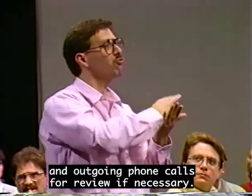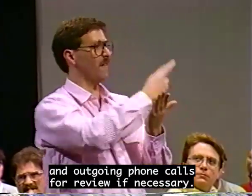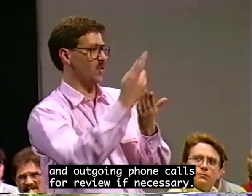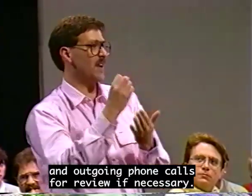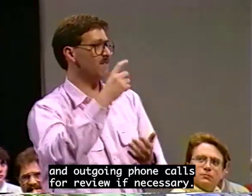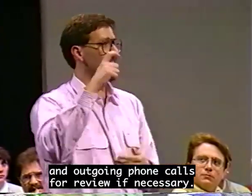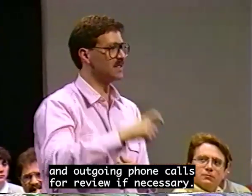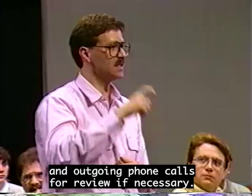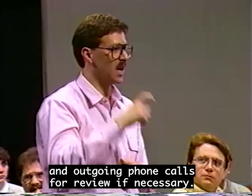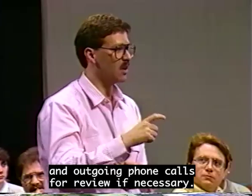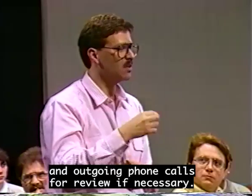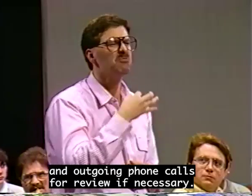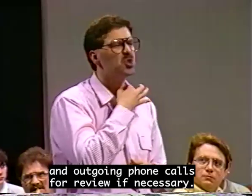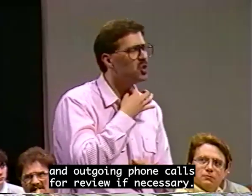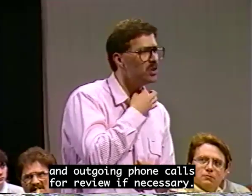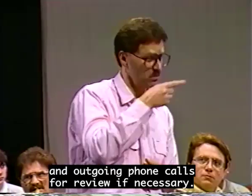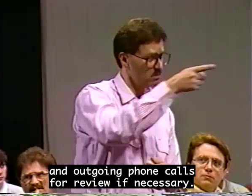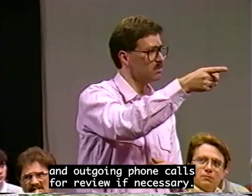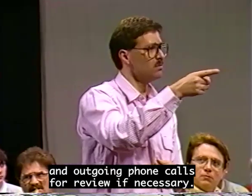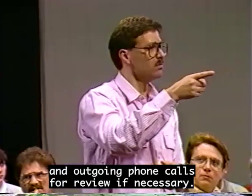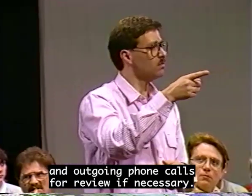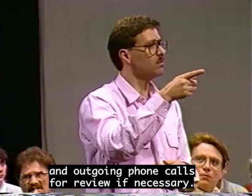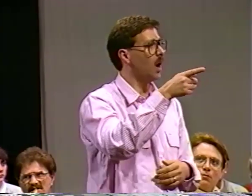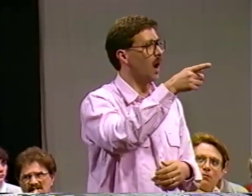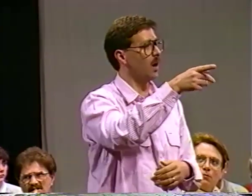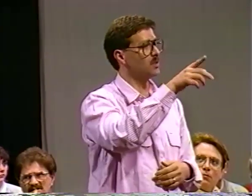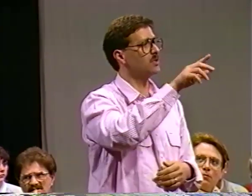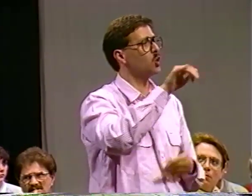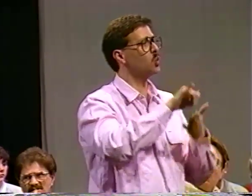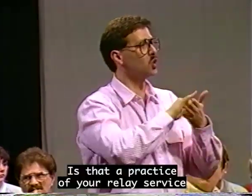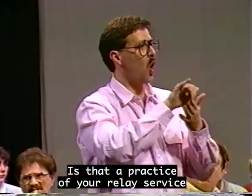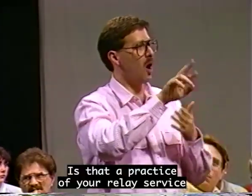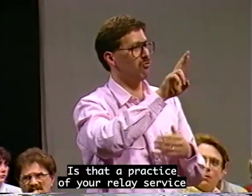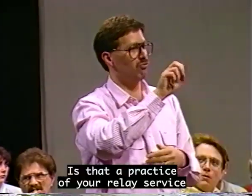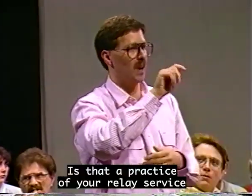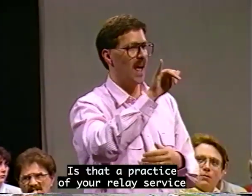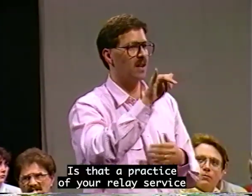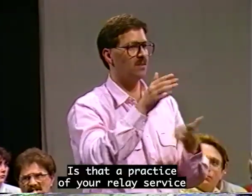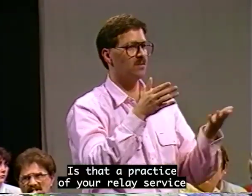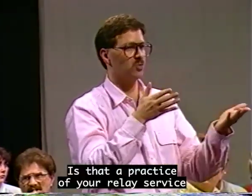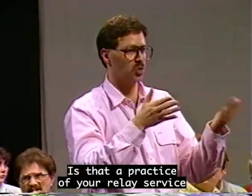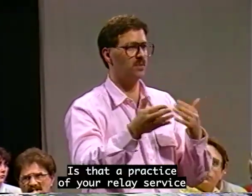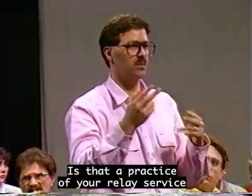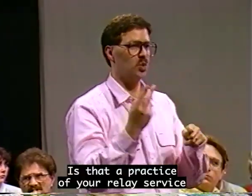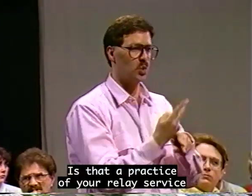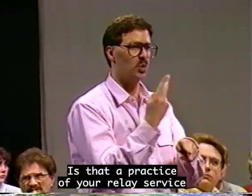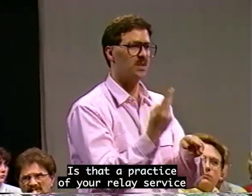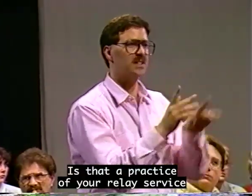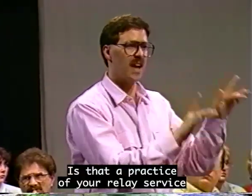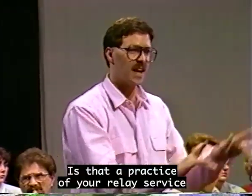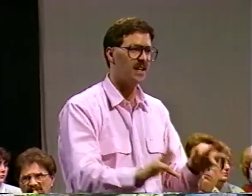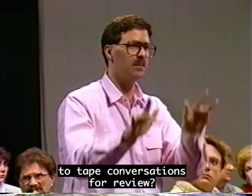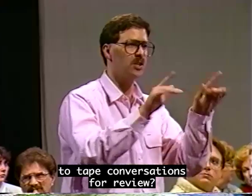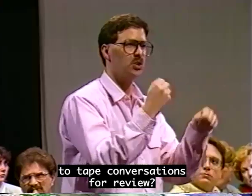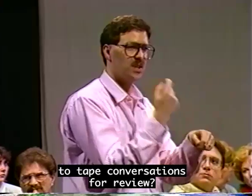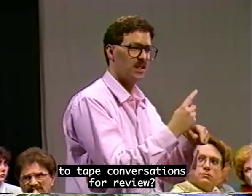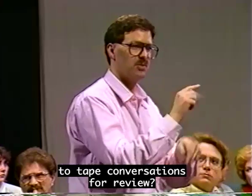calls for review if necessary. Is that a practice of your relay service, to